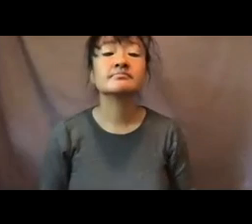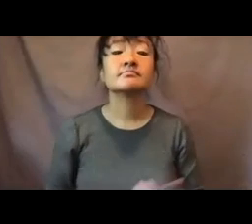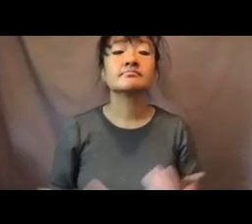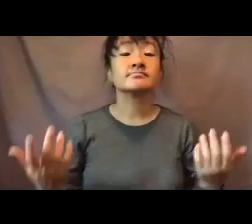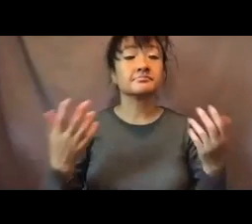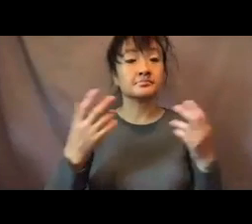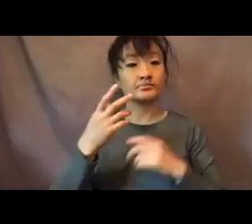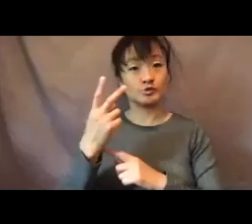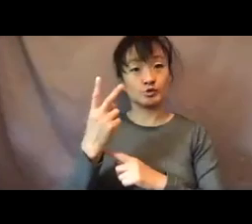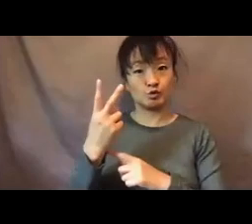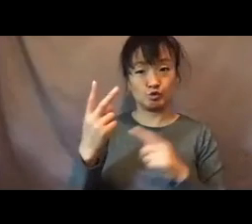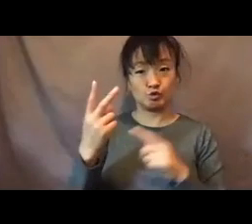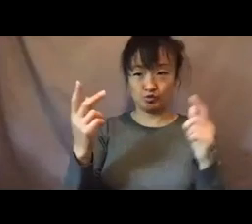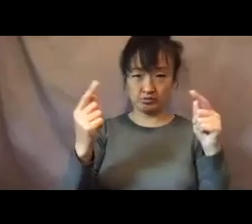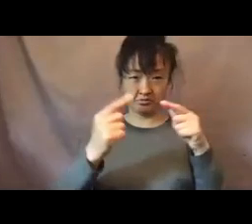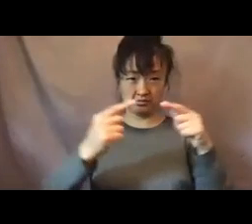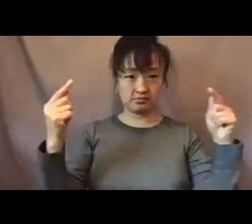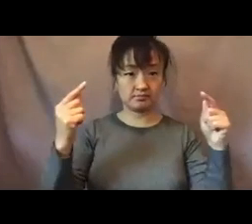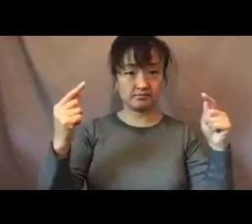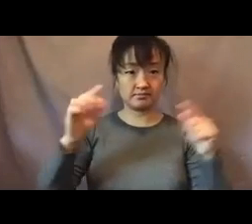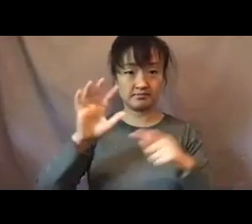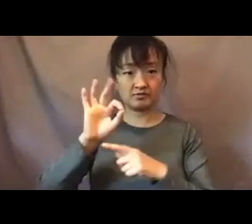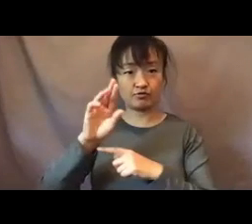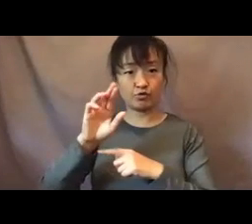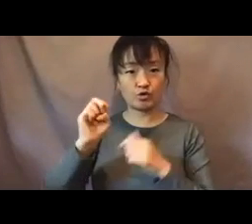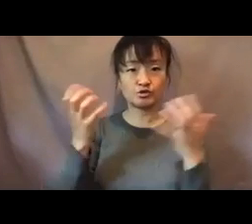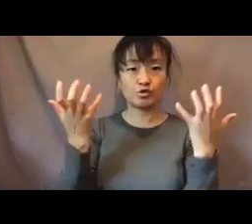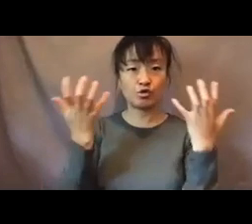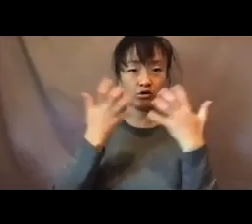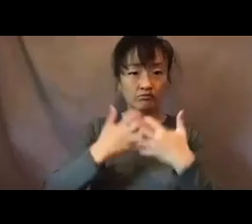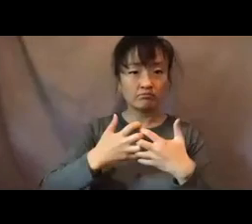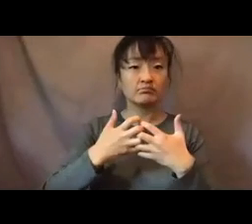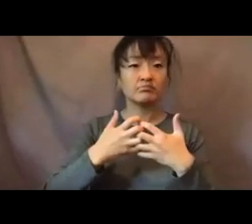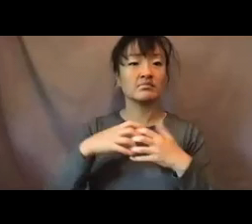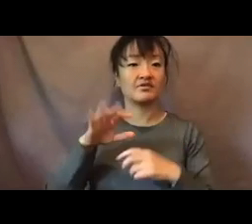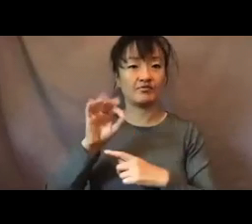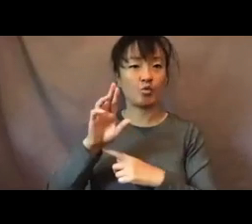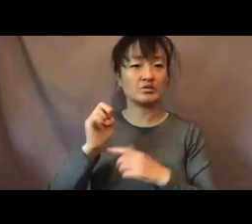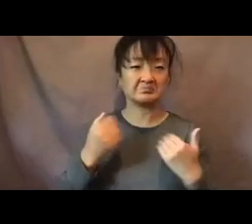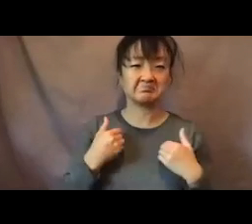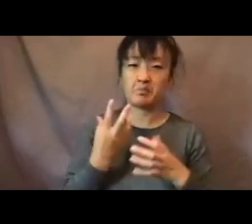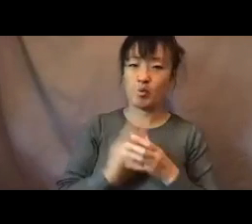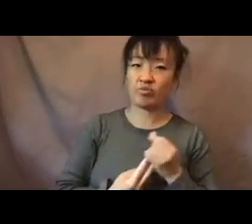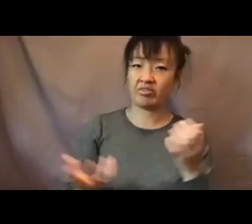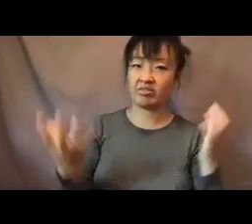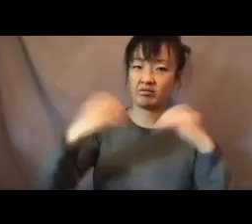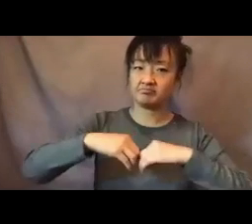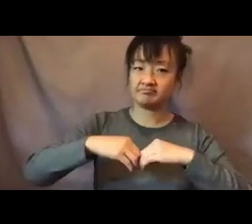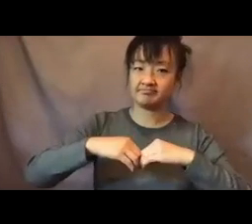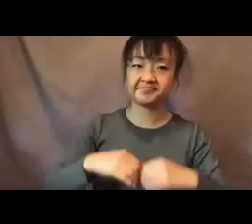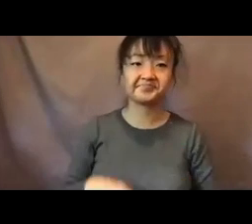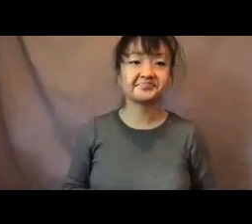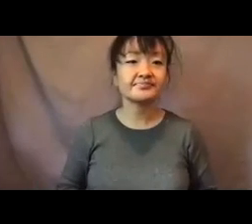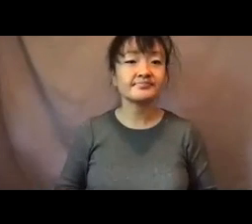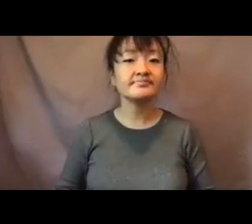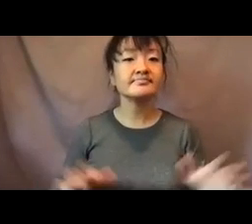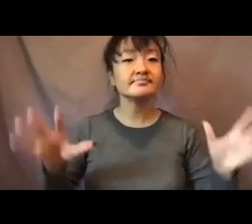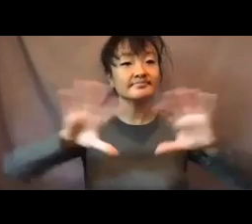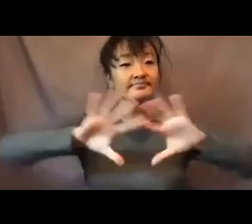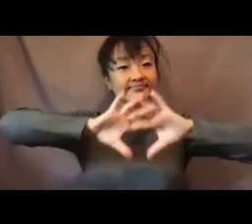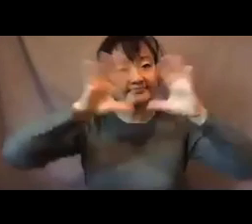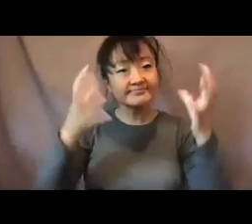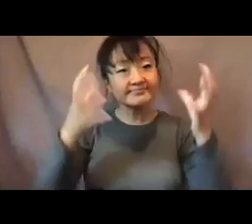two opposing forces or complementary forces, they're both, but it also speaks to the holism.